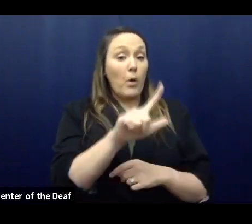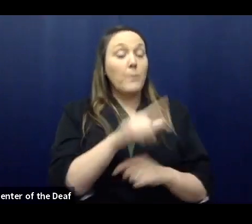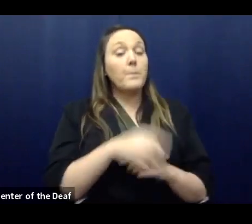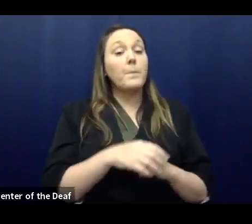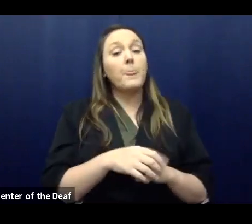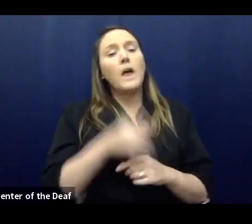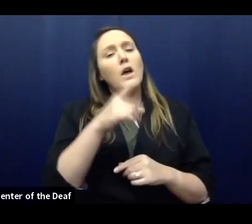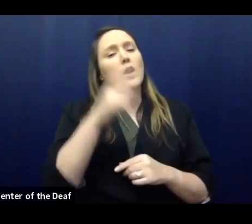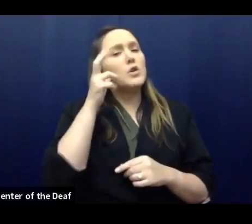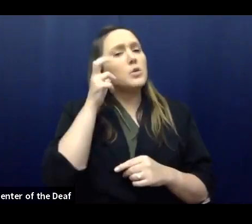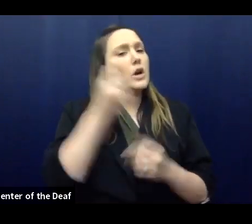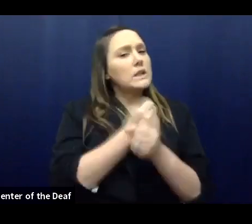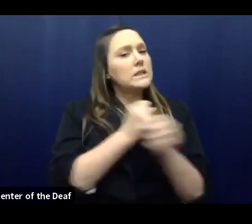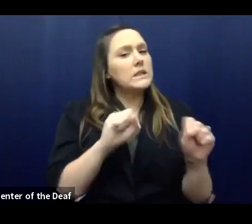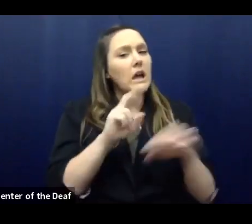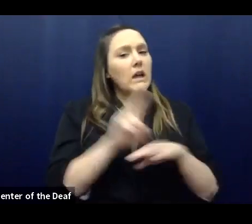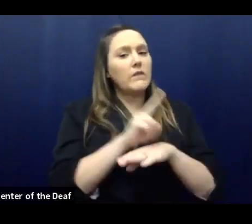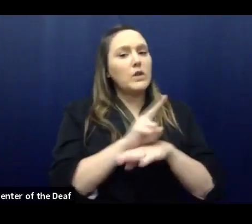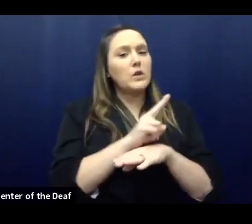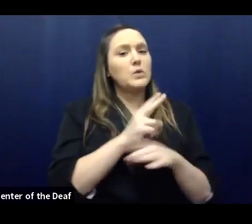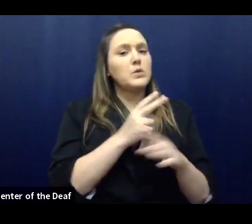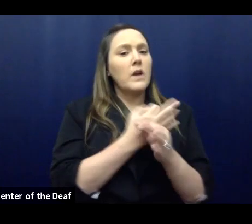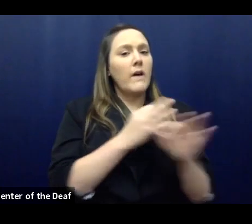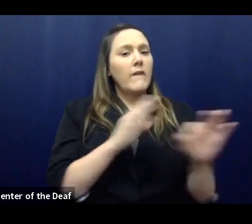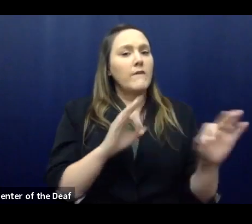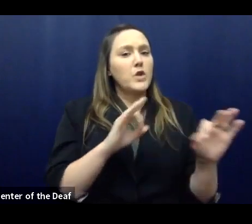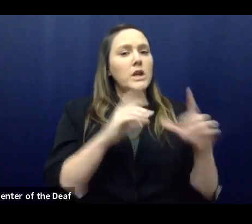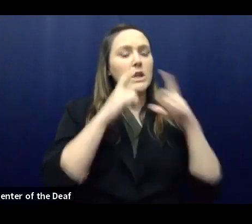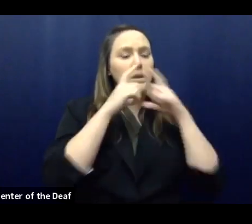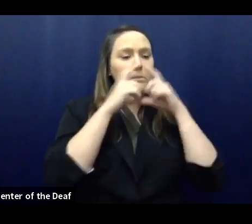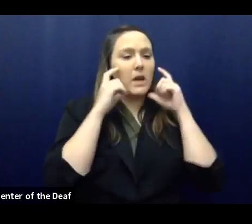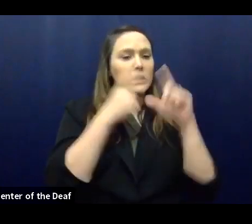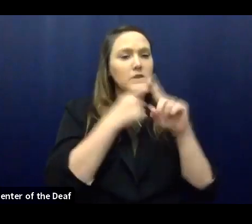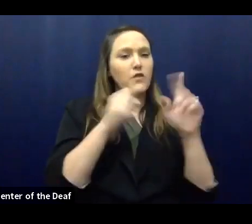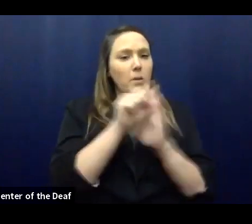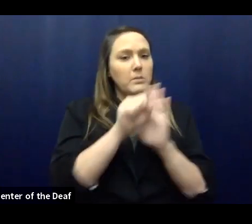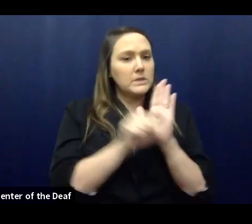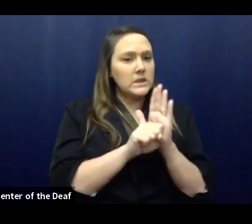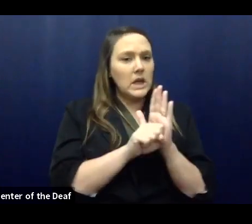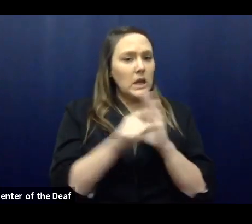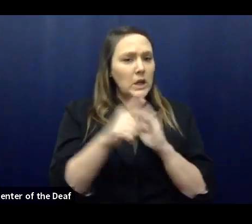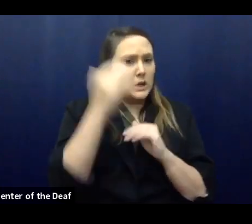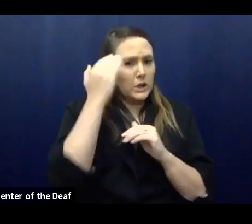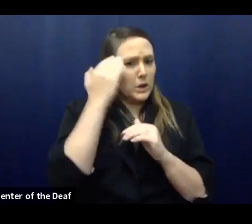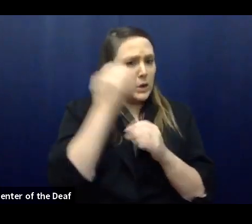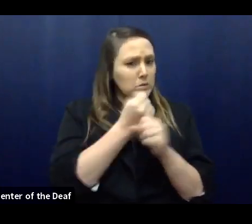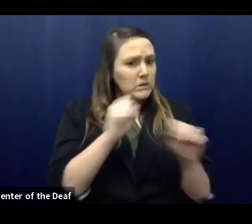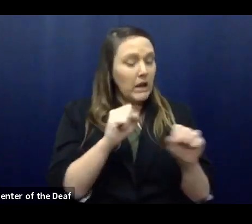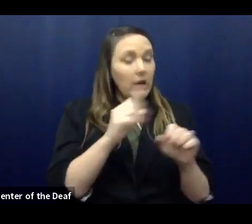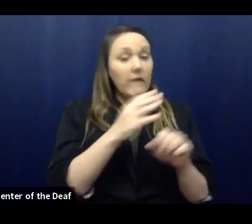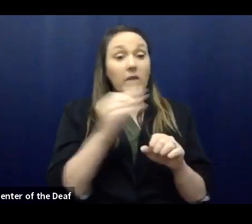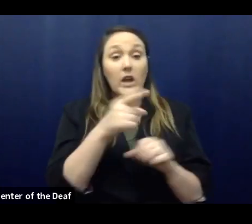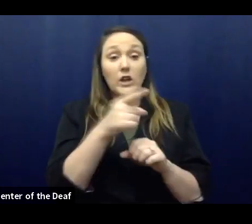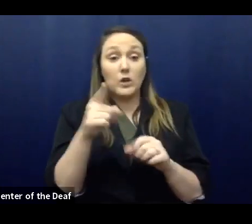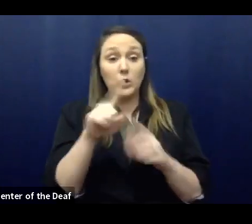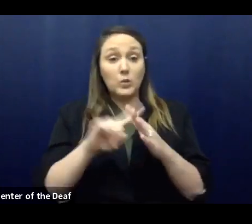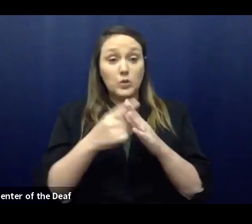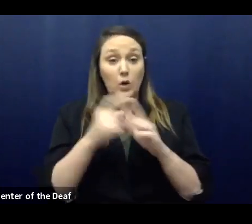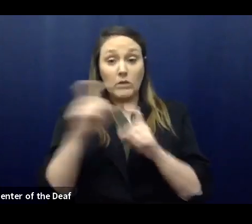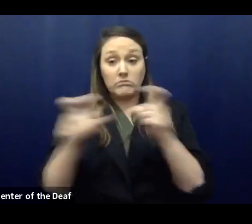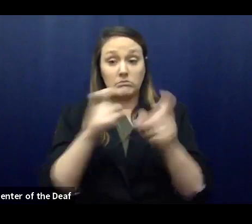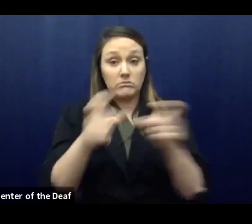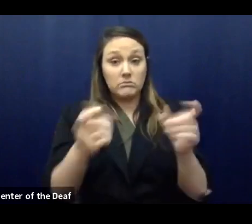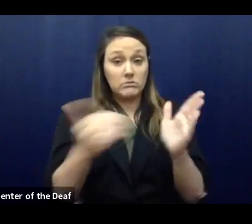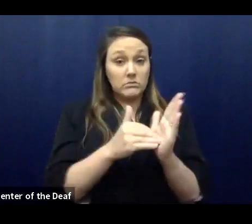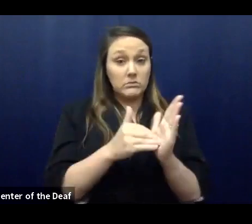safe to use the free Renfro masks from the state? And have you begun begun handing them out again? I'm